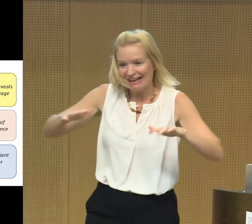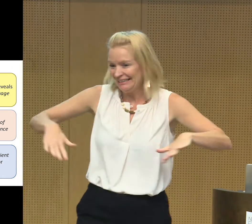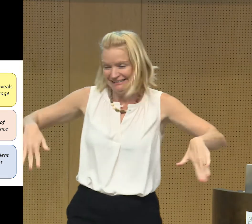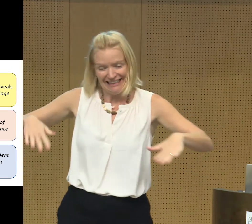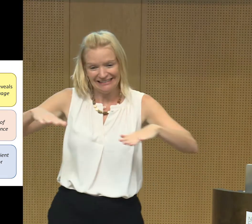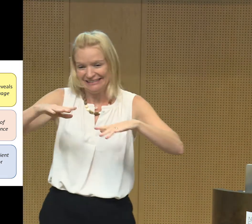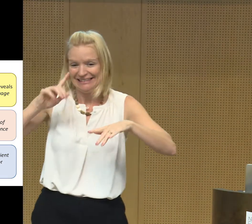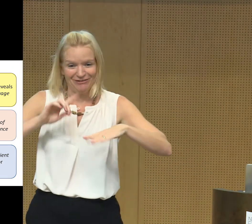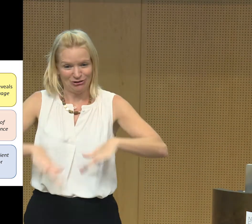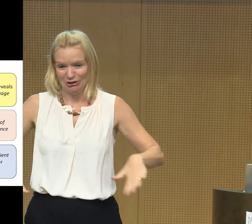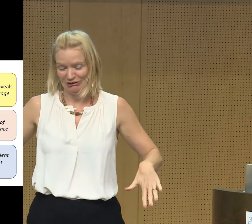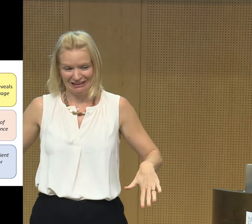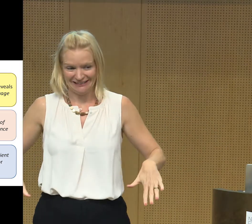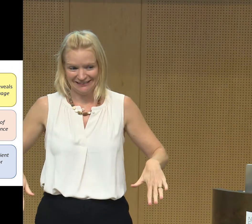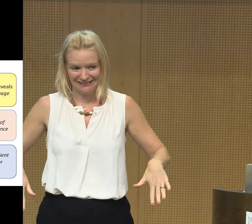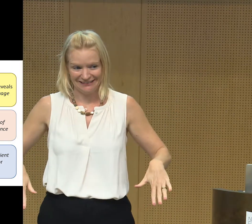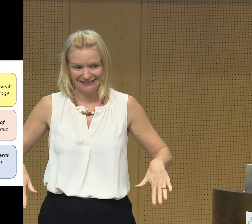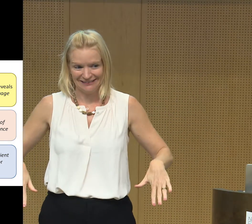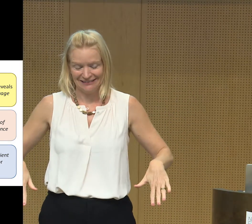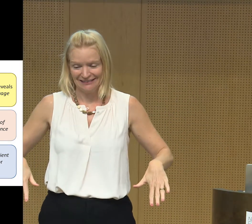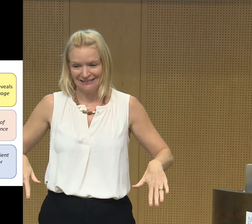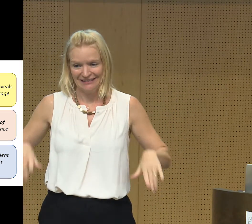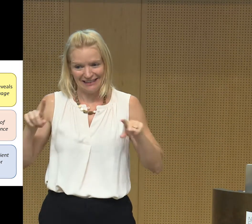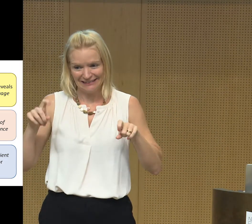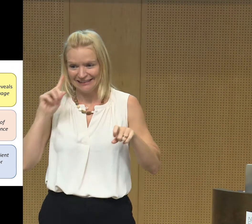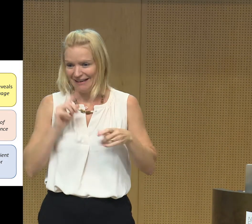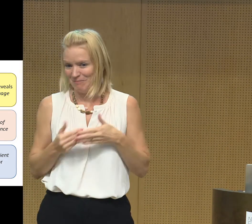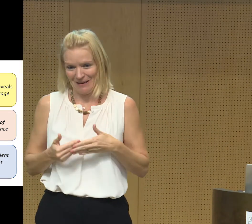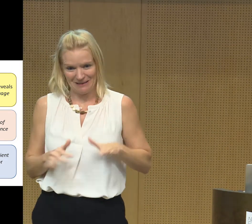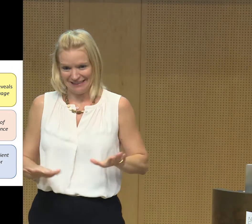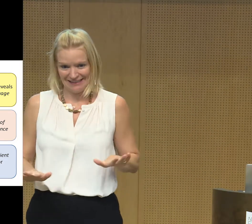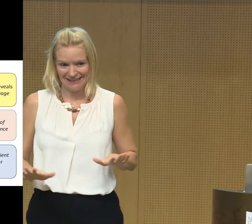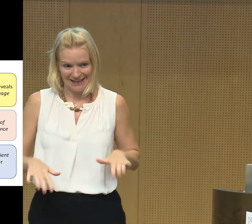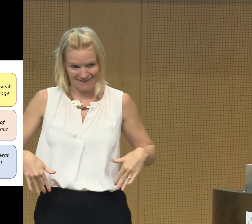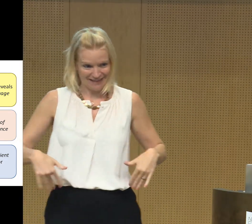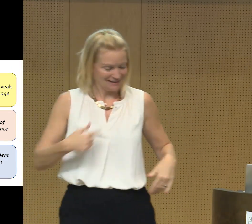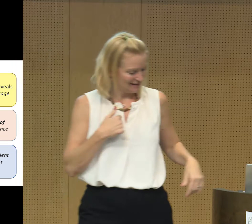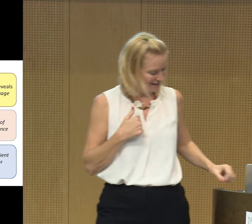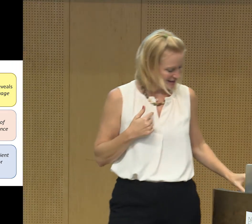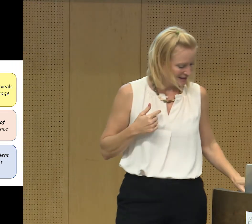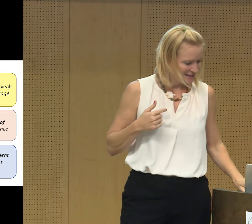Now, I didn't test deaf children. Not yet, anyways.